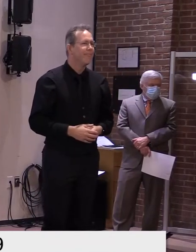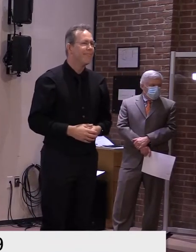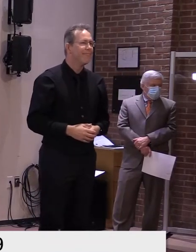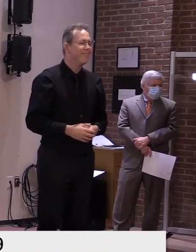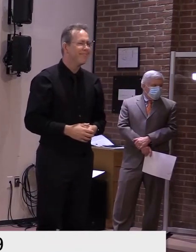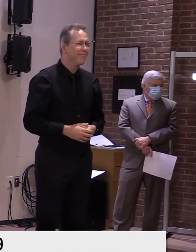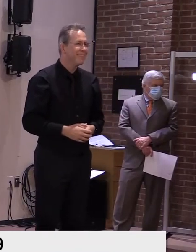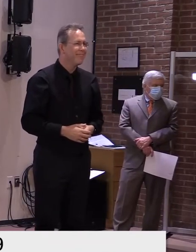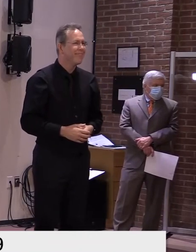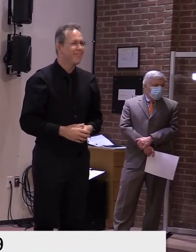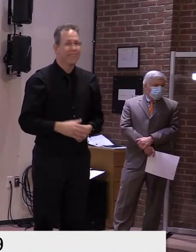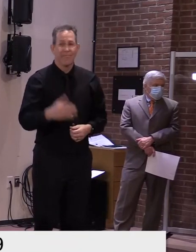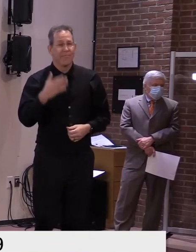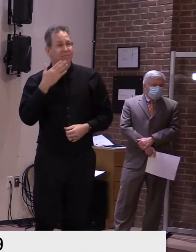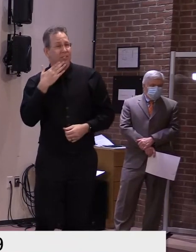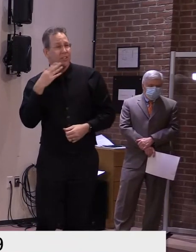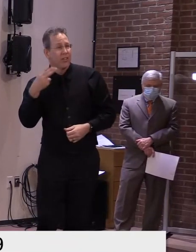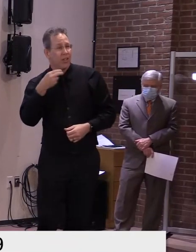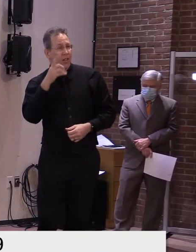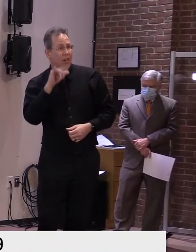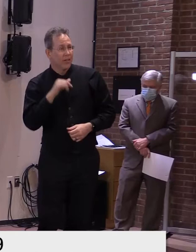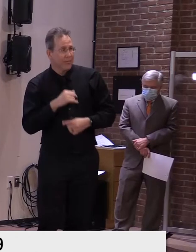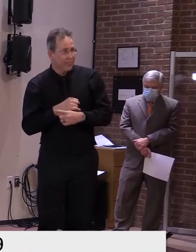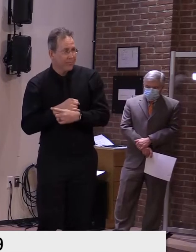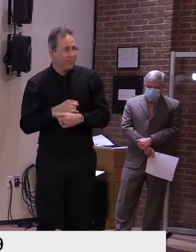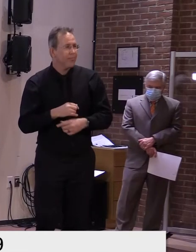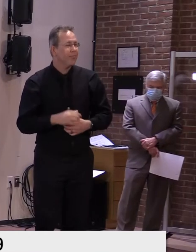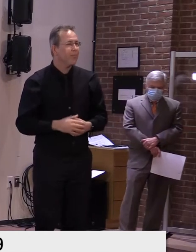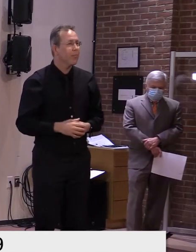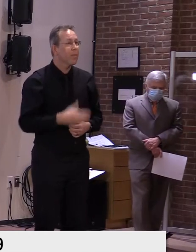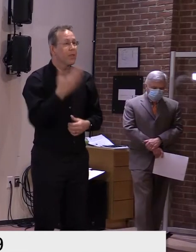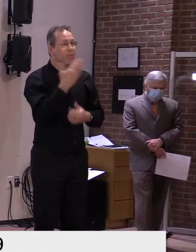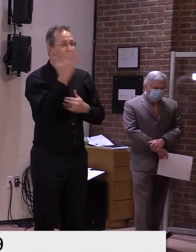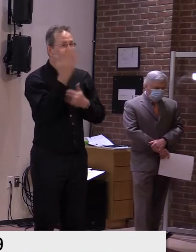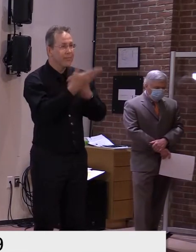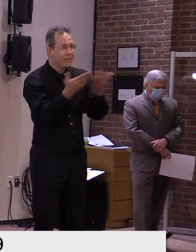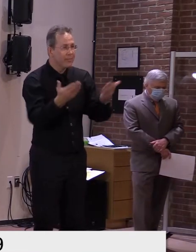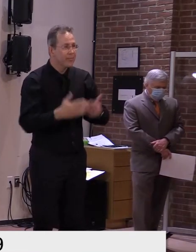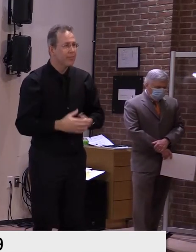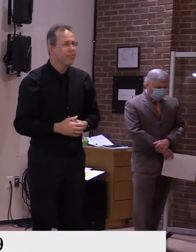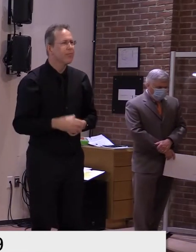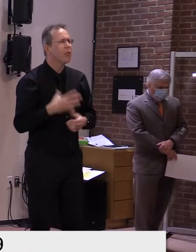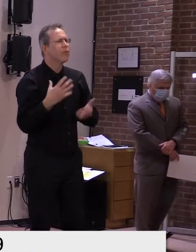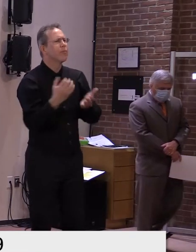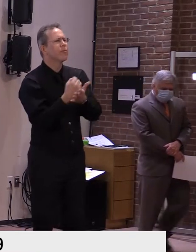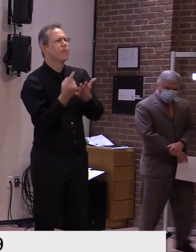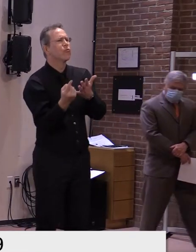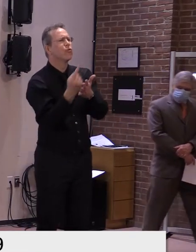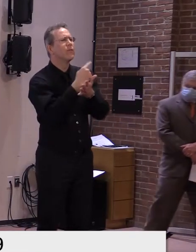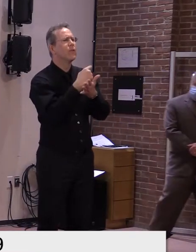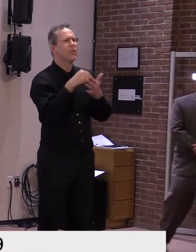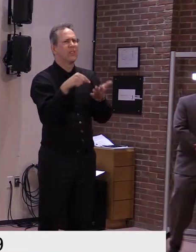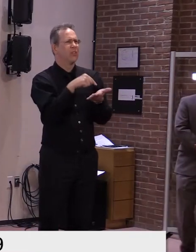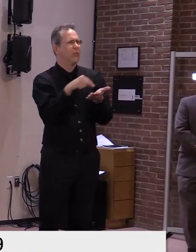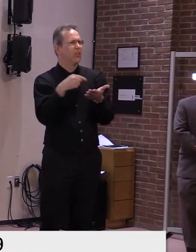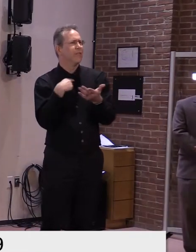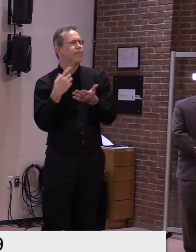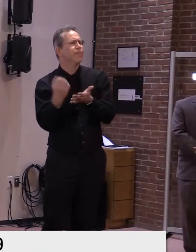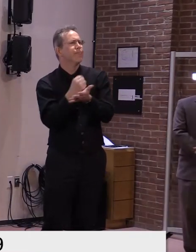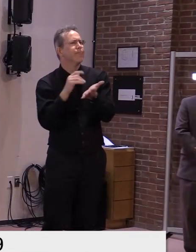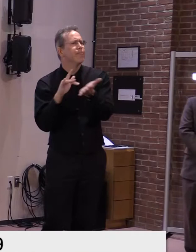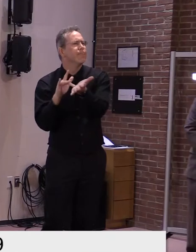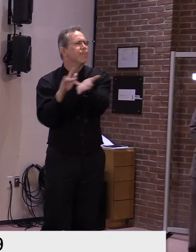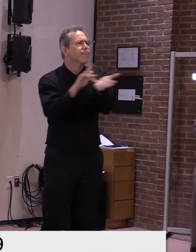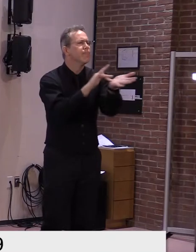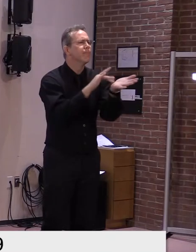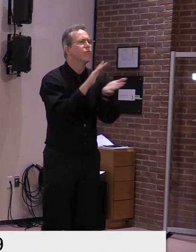Thank you, Holly. Good morning. I will begin my report with a review of this week's surveillance testing data in our schools. This